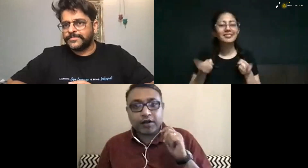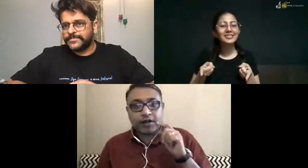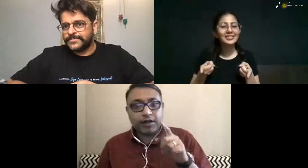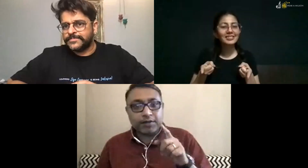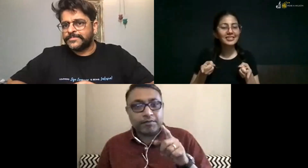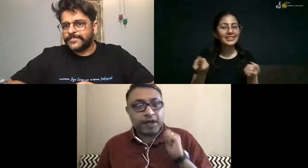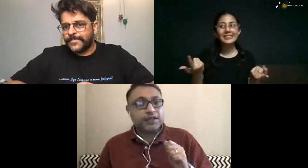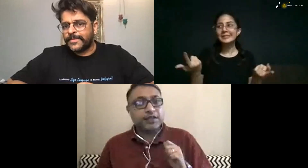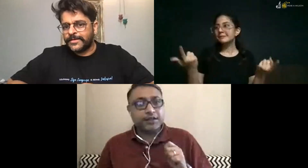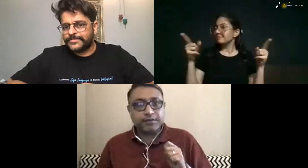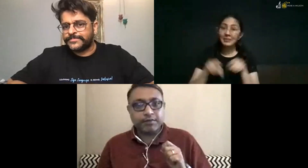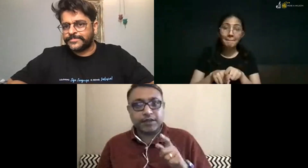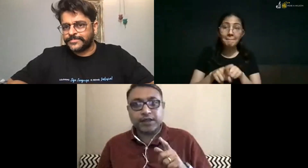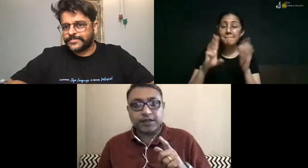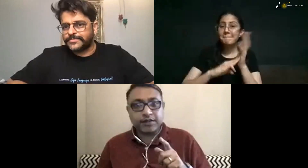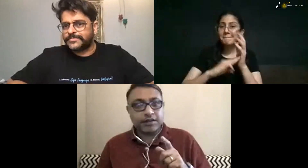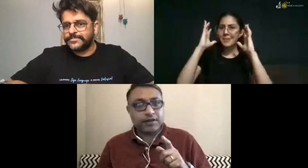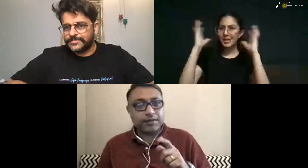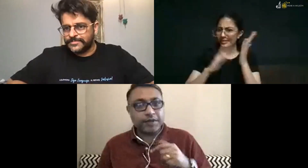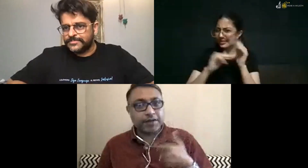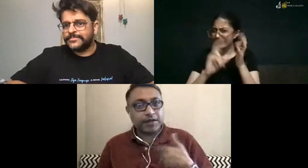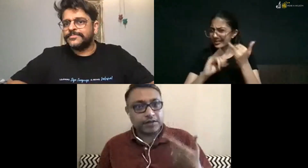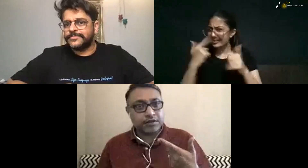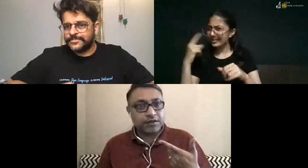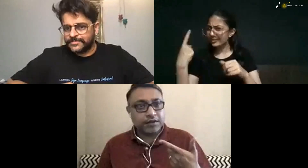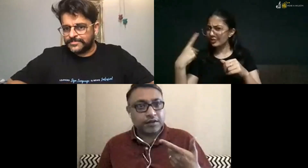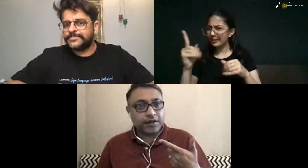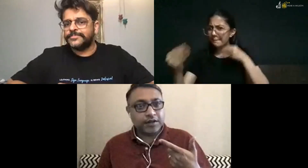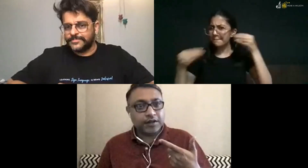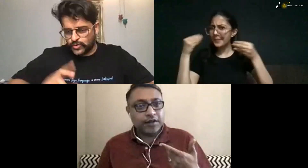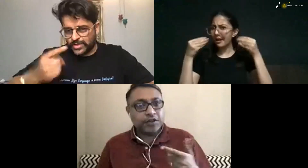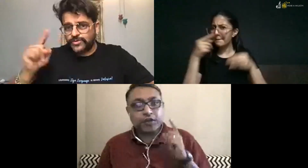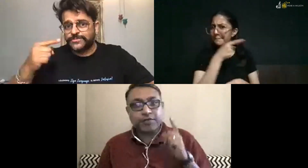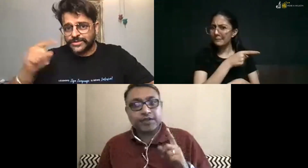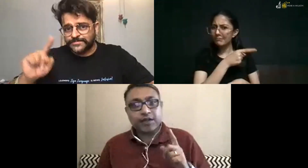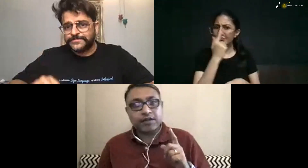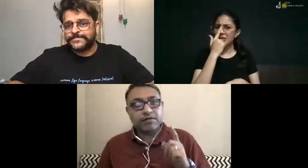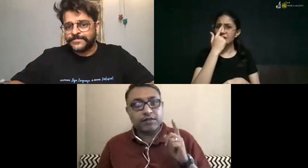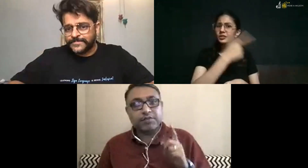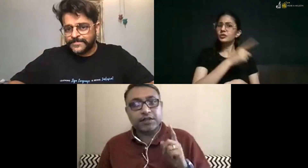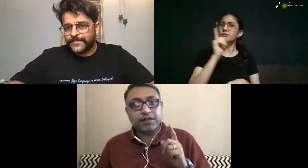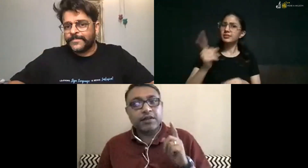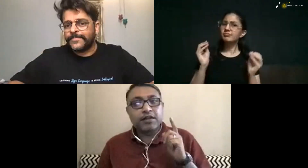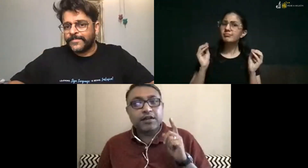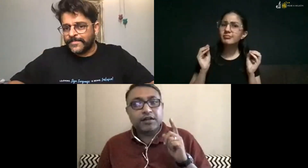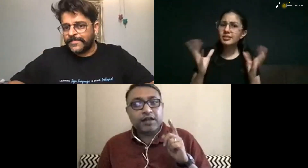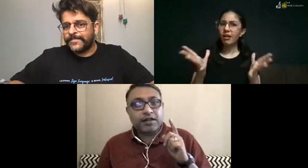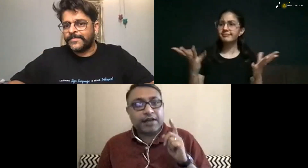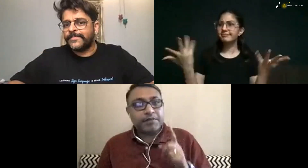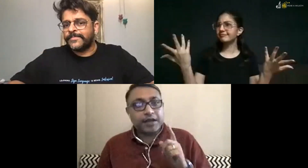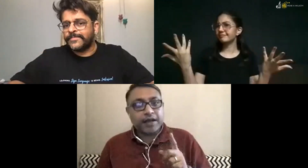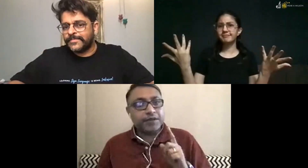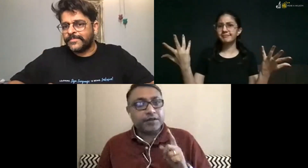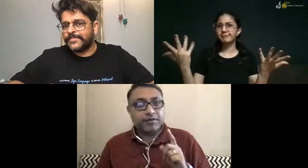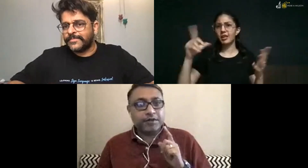Or Mansi, right? The makeup artist, right? She should have started something like a